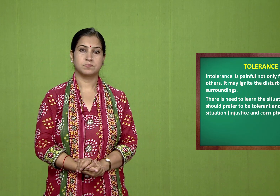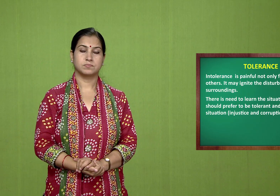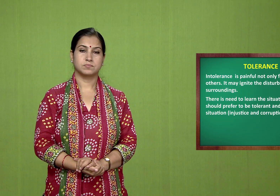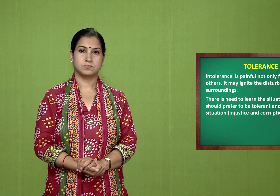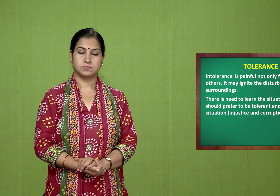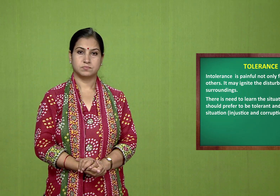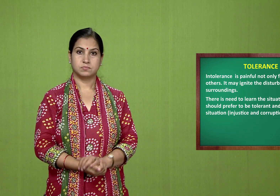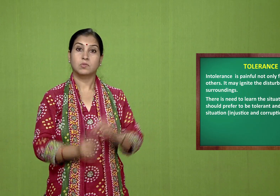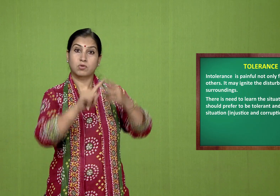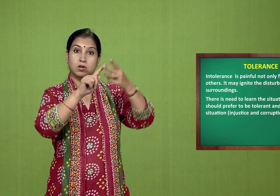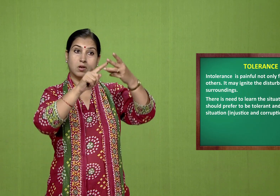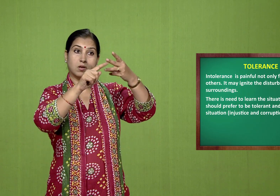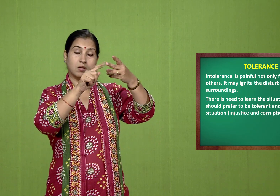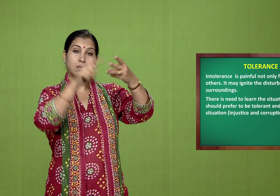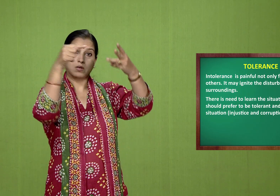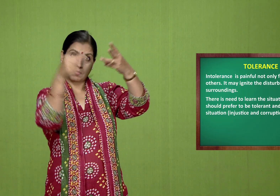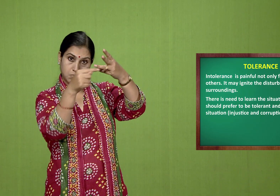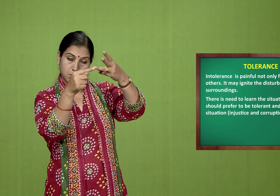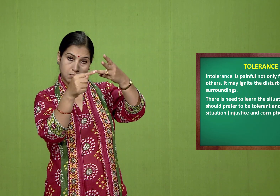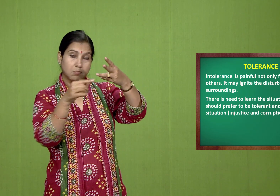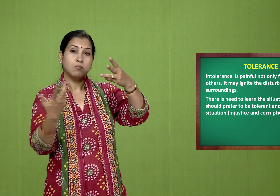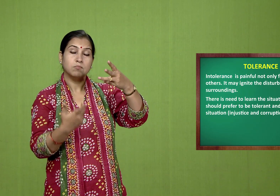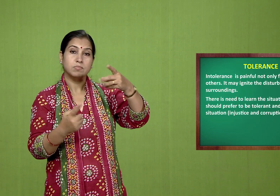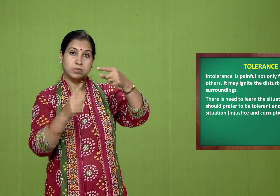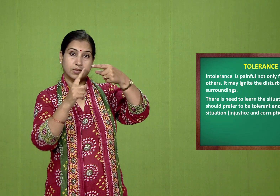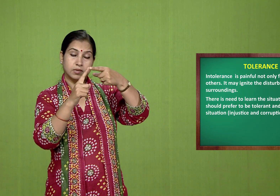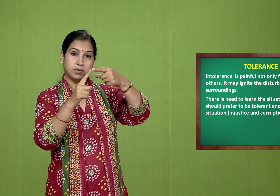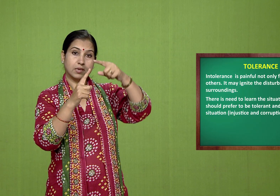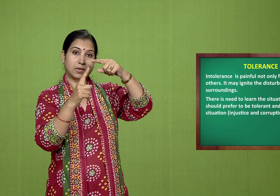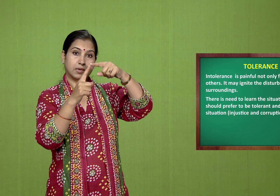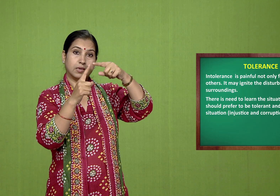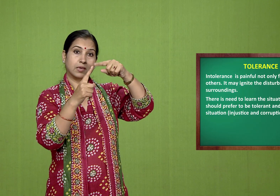Another attribute, along with empathy and tolerance,